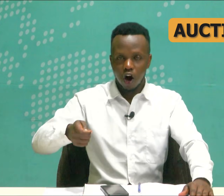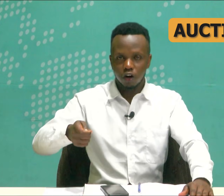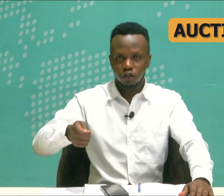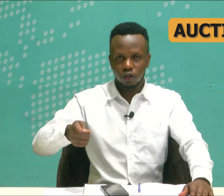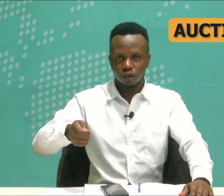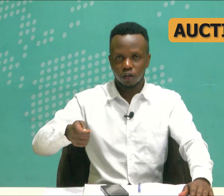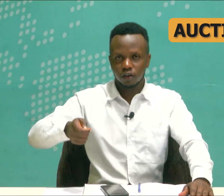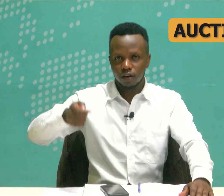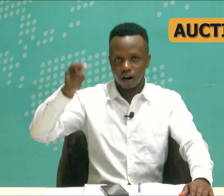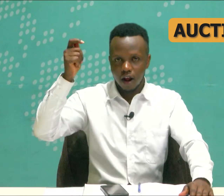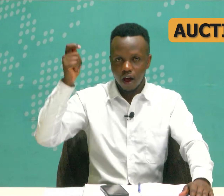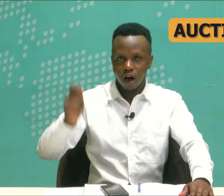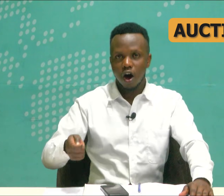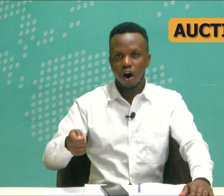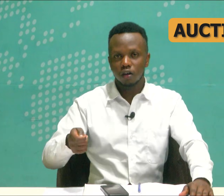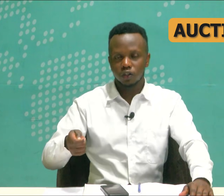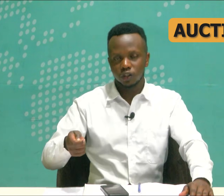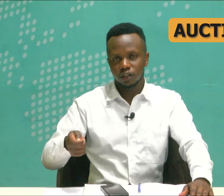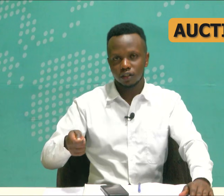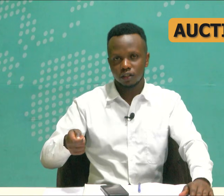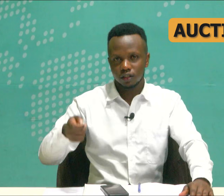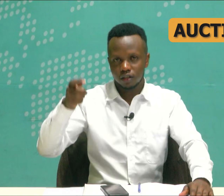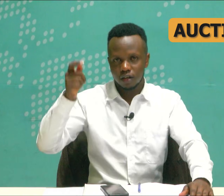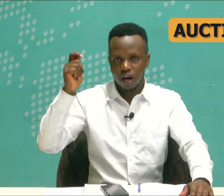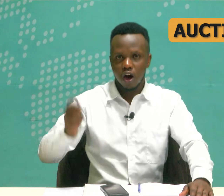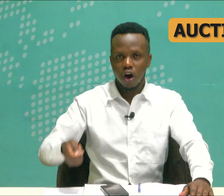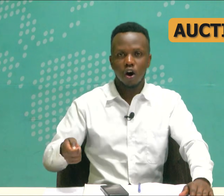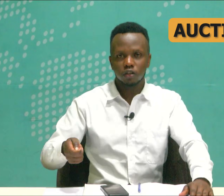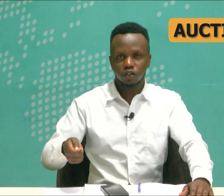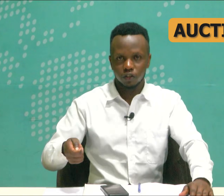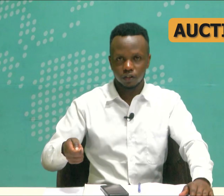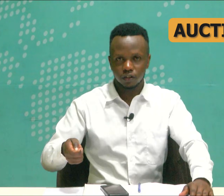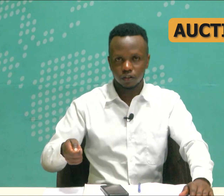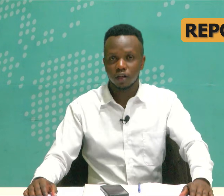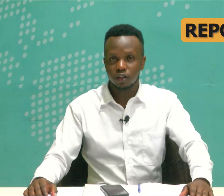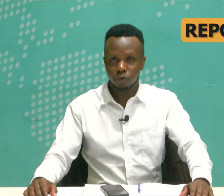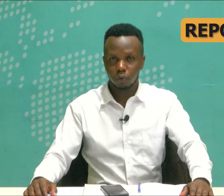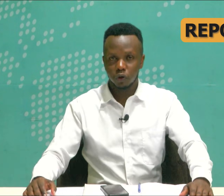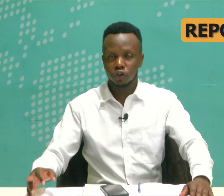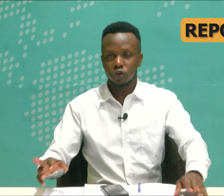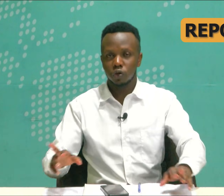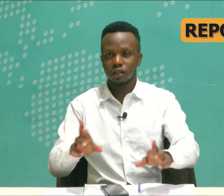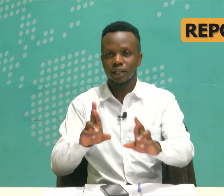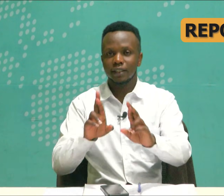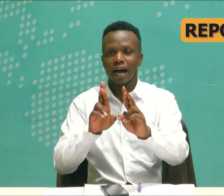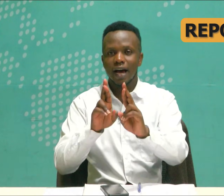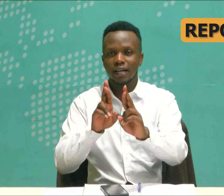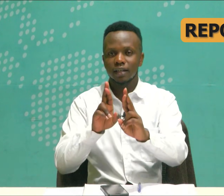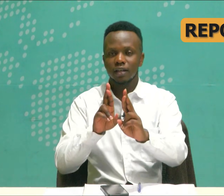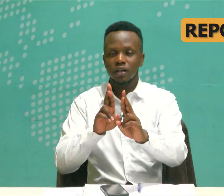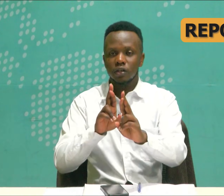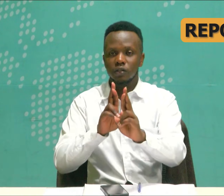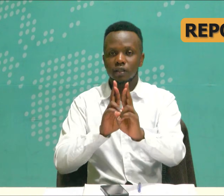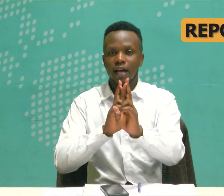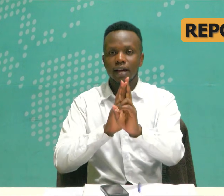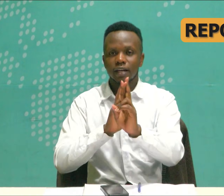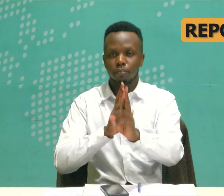auction. Auction. Auction. Report, you use letter R, you say